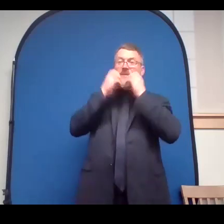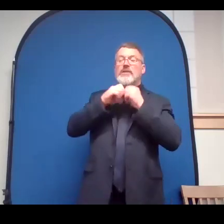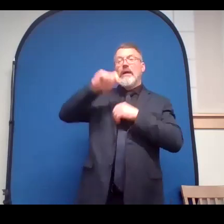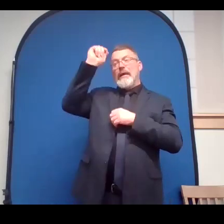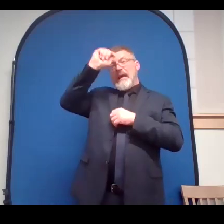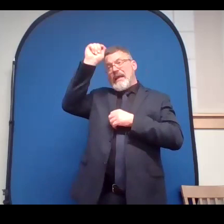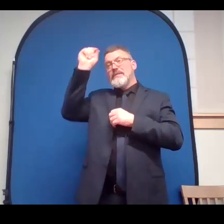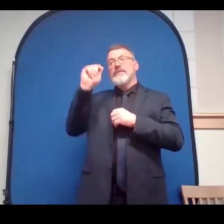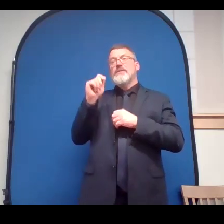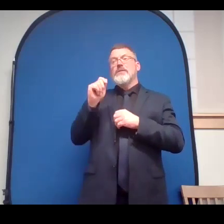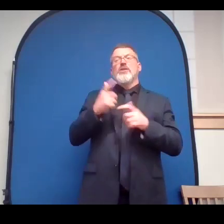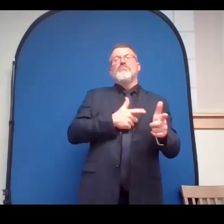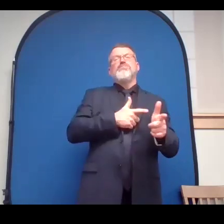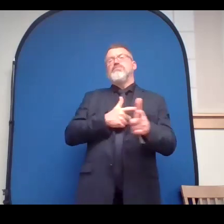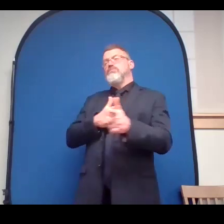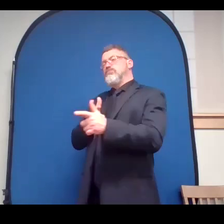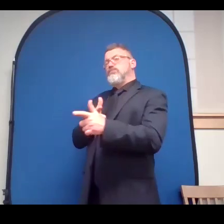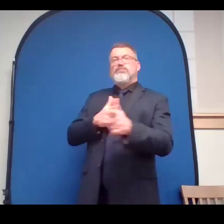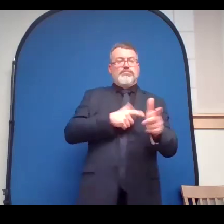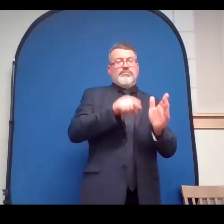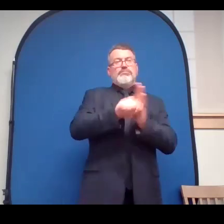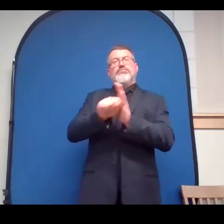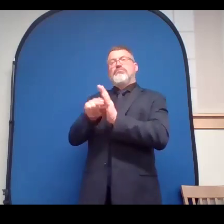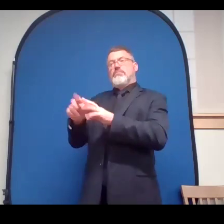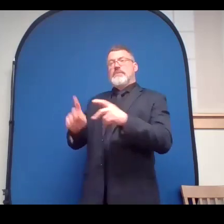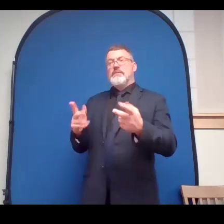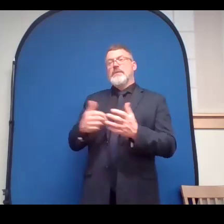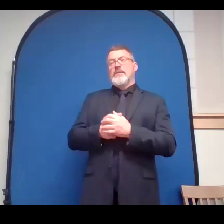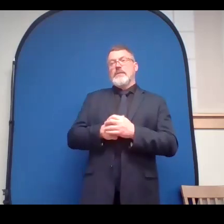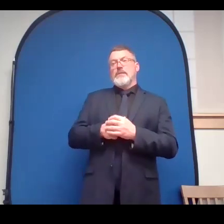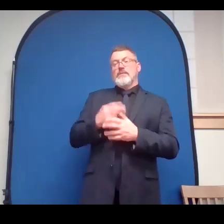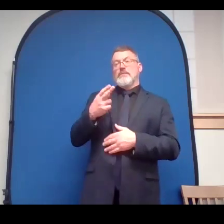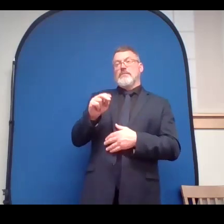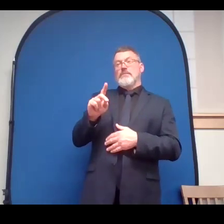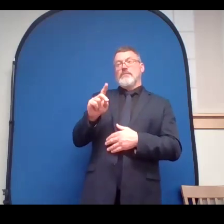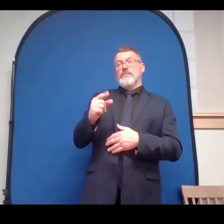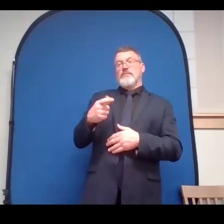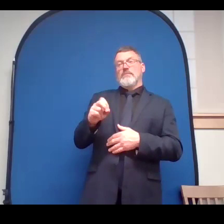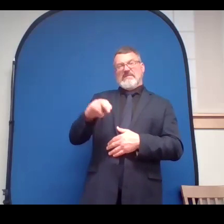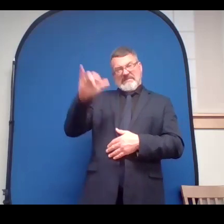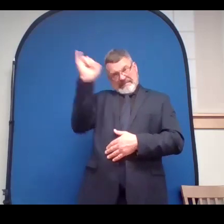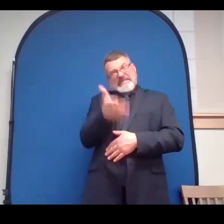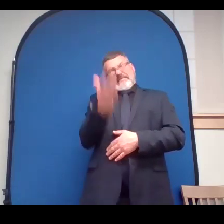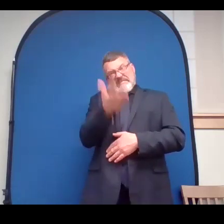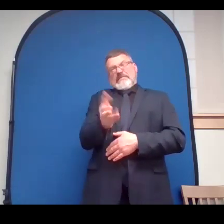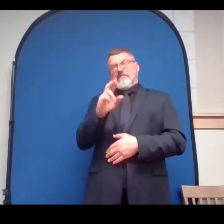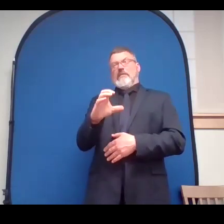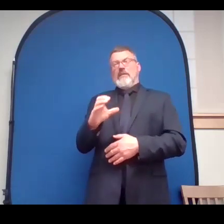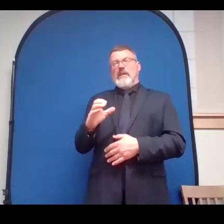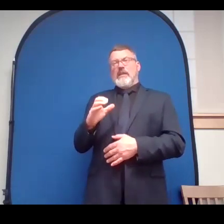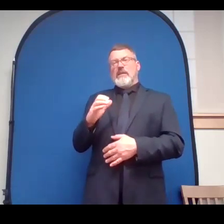committing murder. And he said it was Robert Card. I've never seen Card with hair or beard.